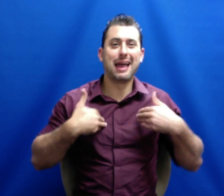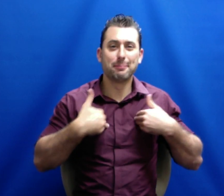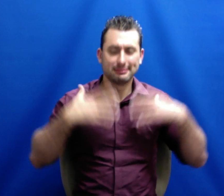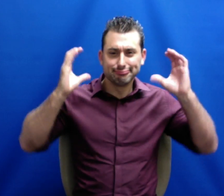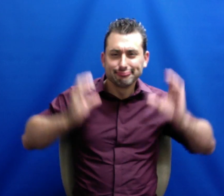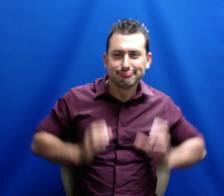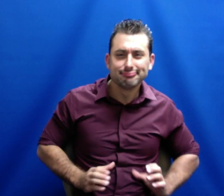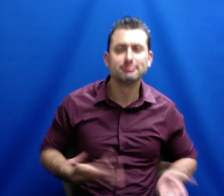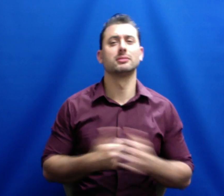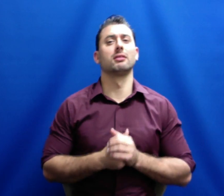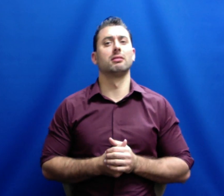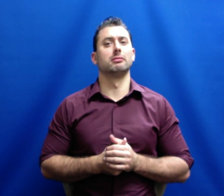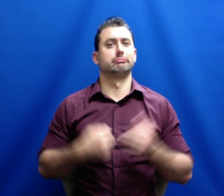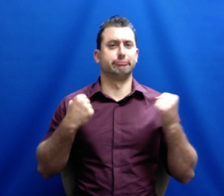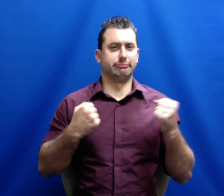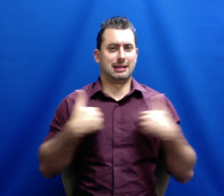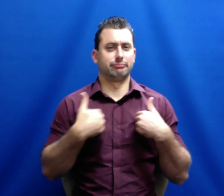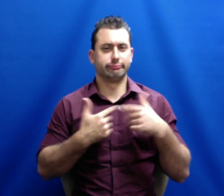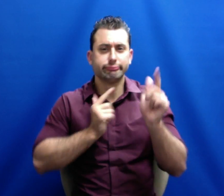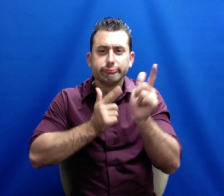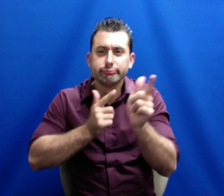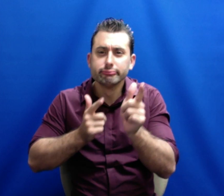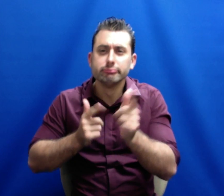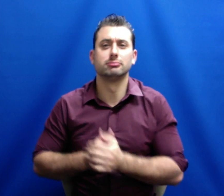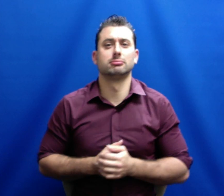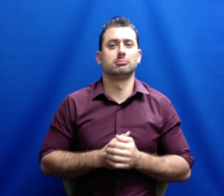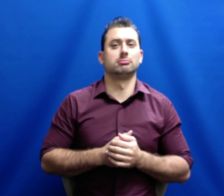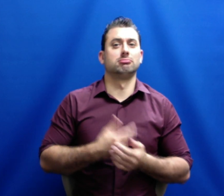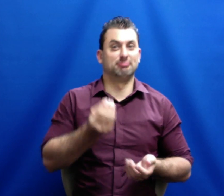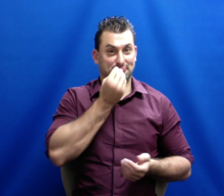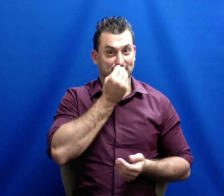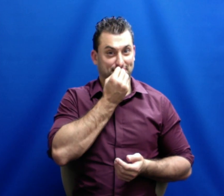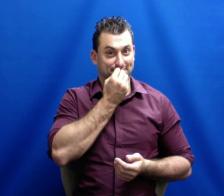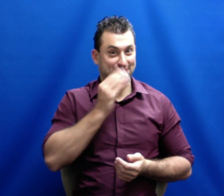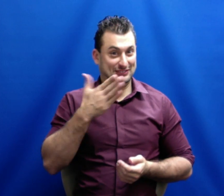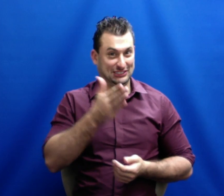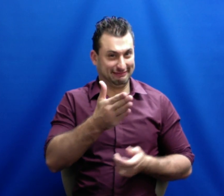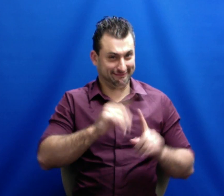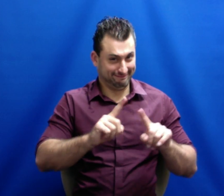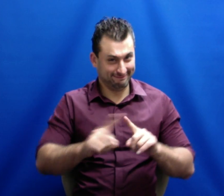skins for heat. Those they've hunted from. They eat number of types of fish,